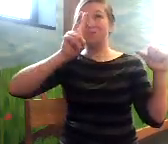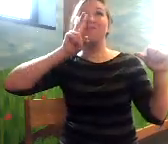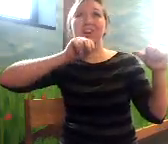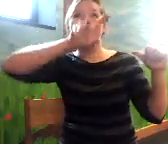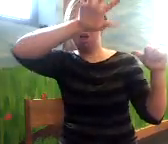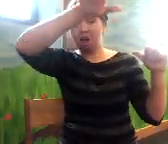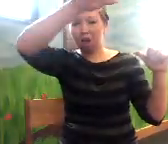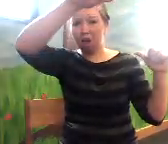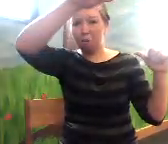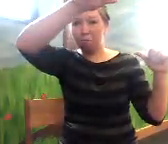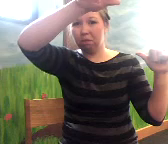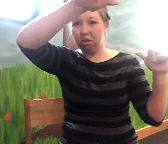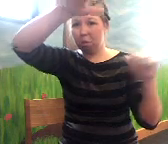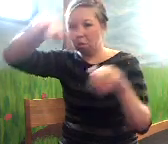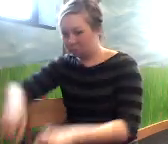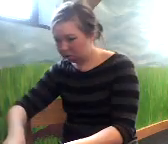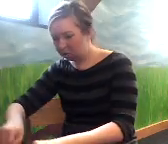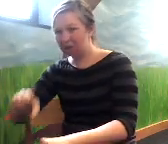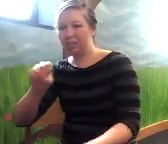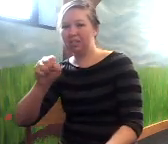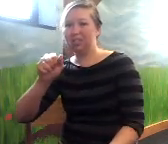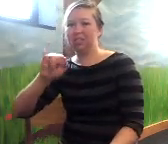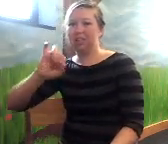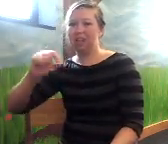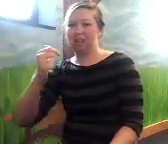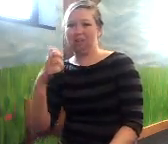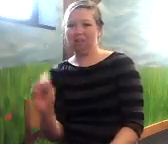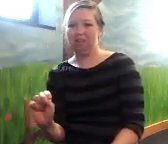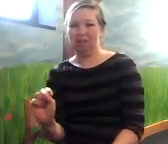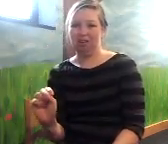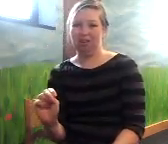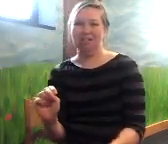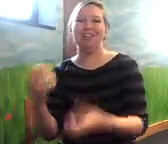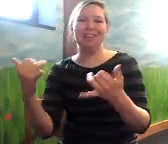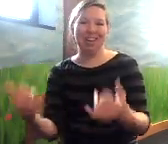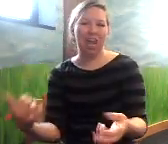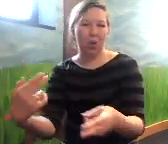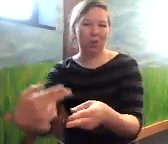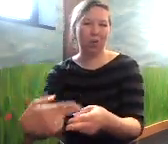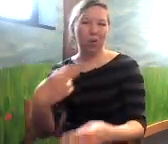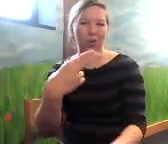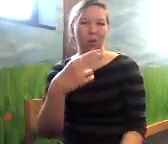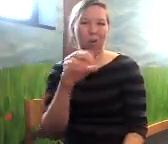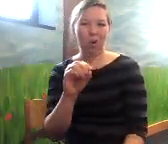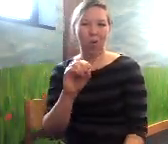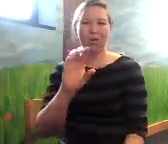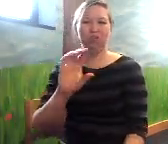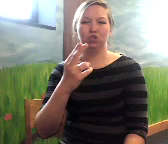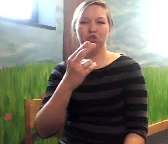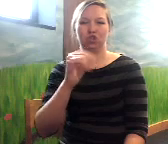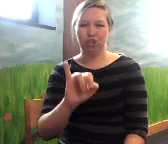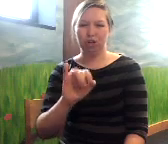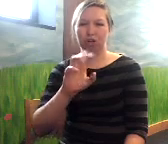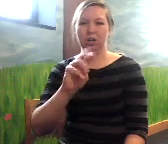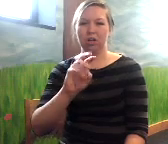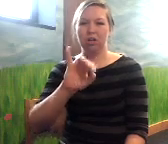City. To the victor goes the spoils. Okay, so what else is distinctive about